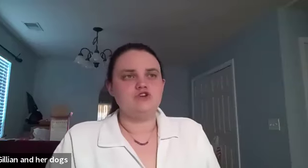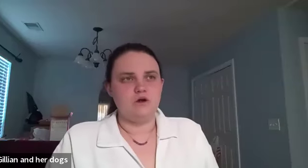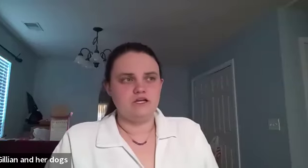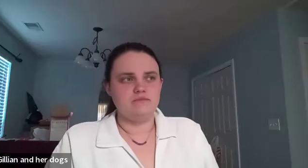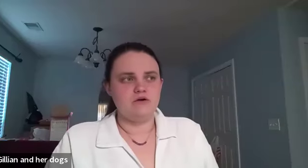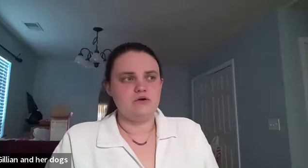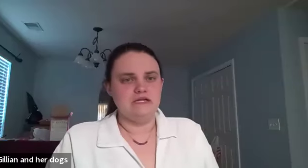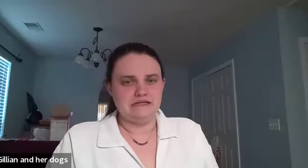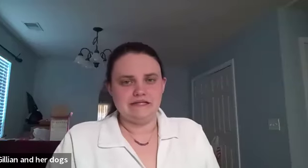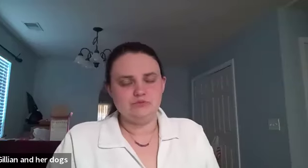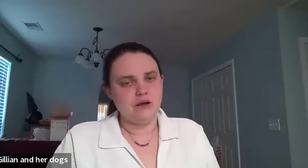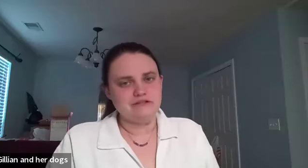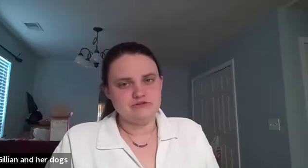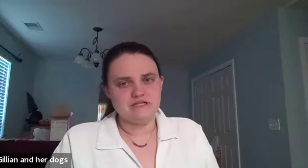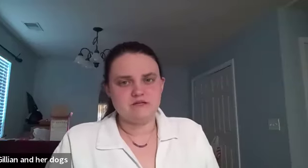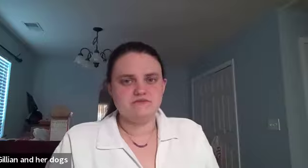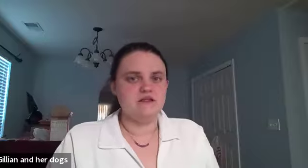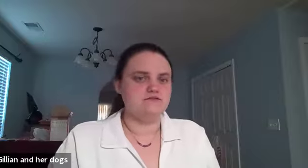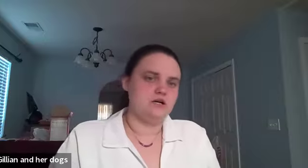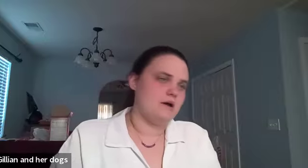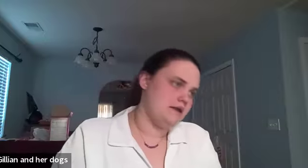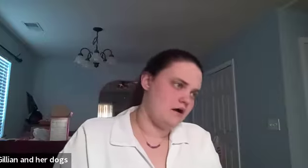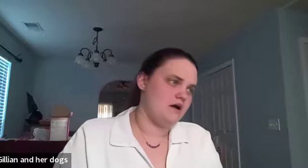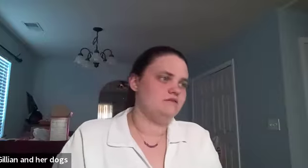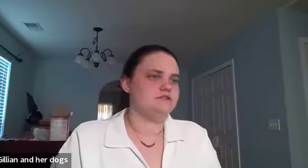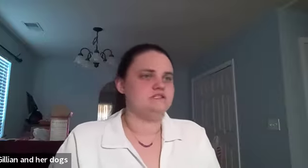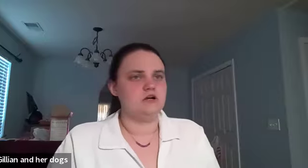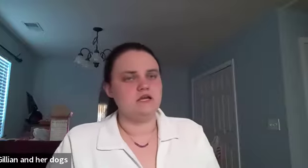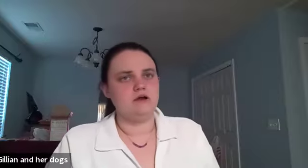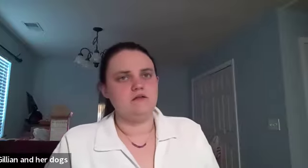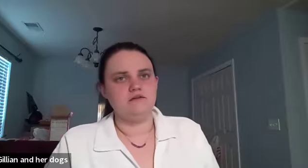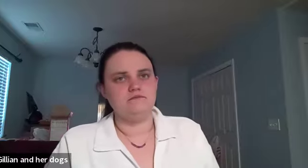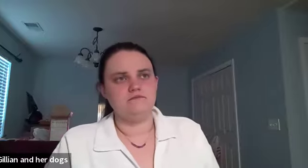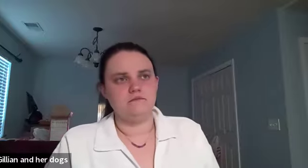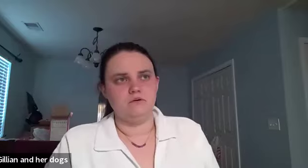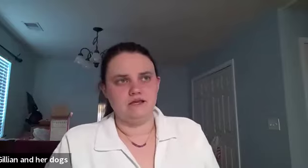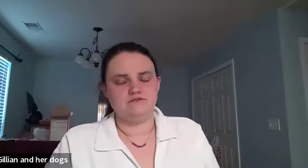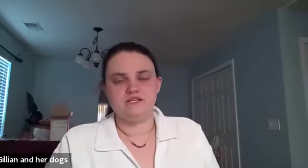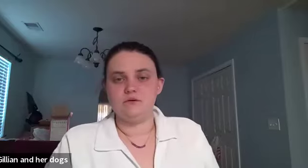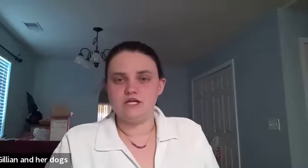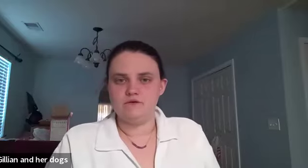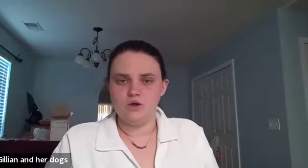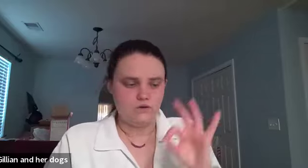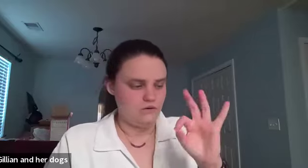you're talking about, or need, like you probably do need to specify, like if you're talking about non versus talking about like I can never say